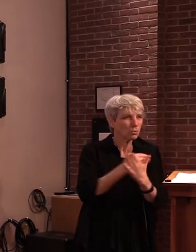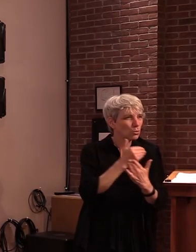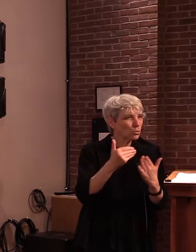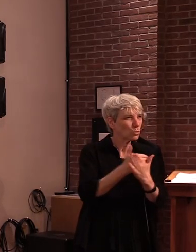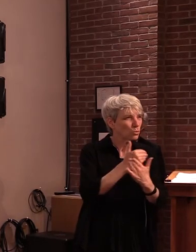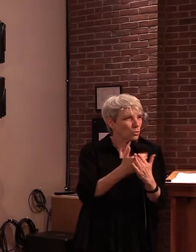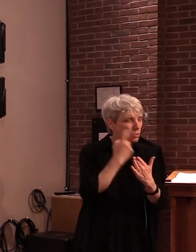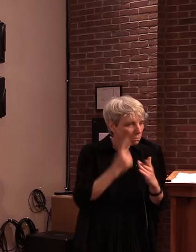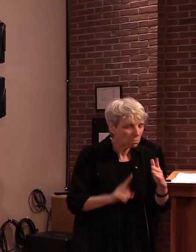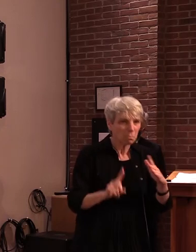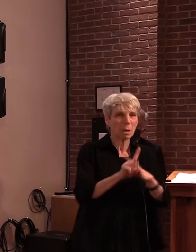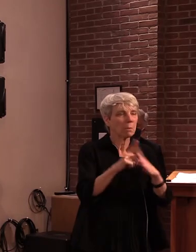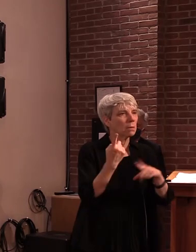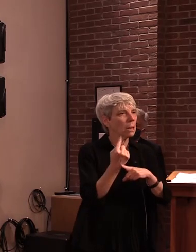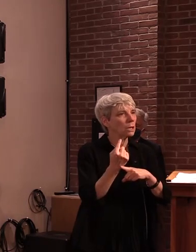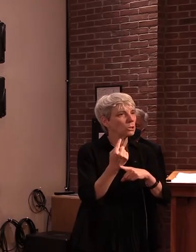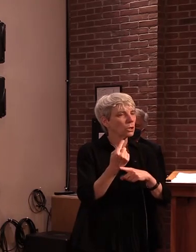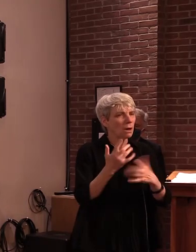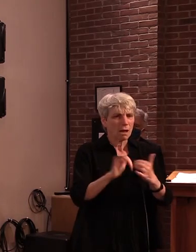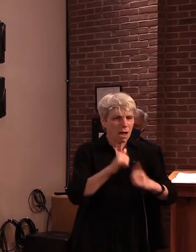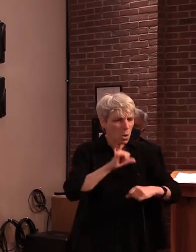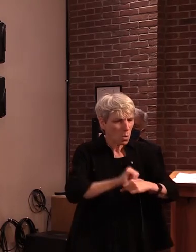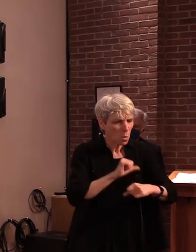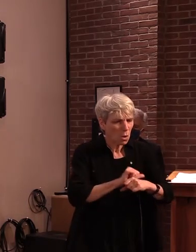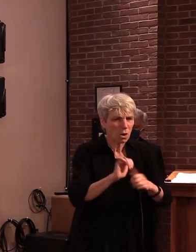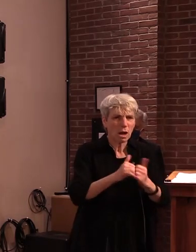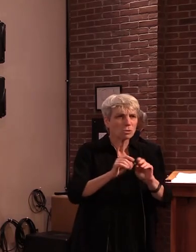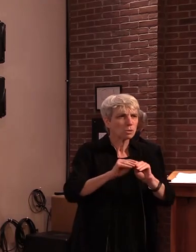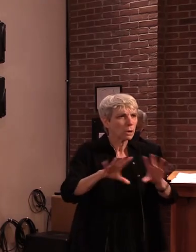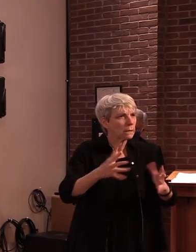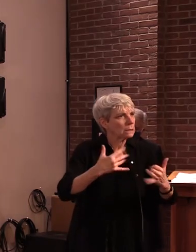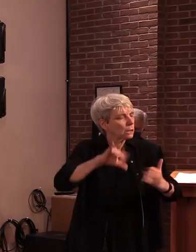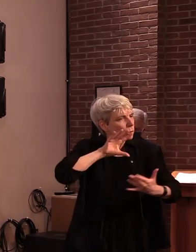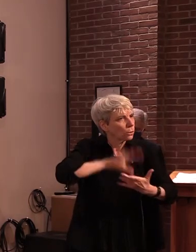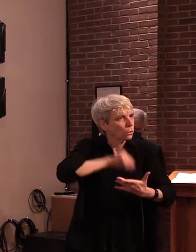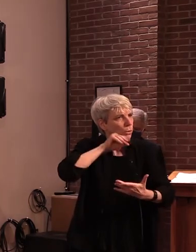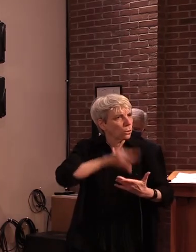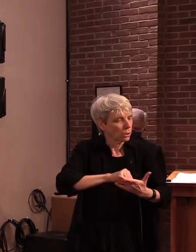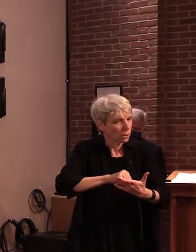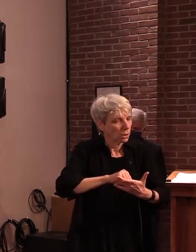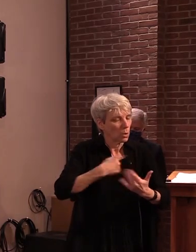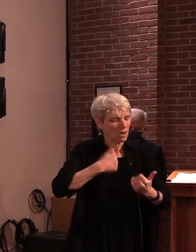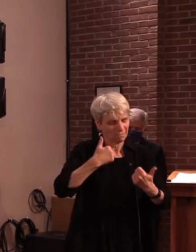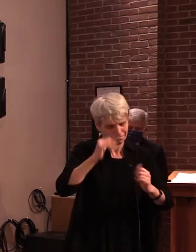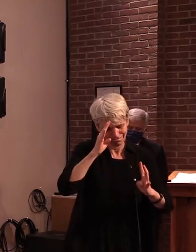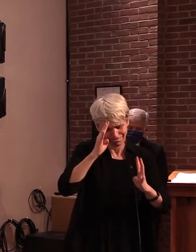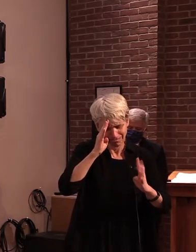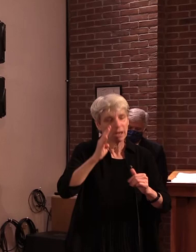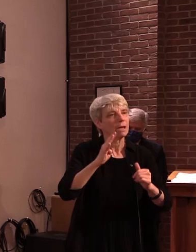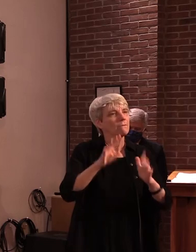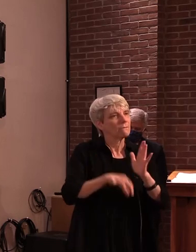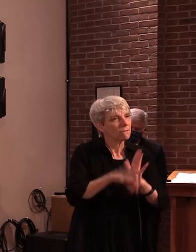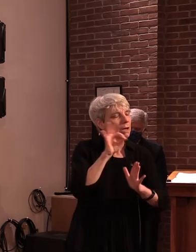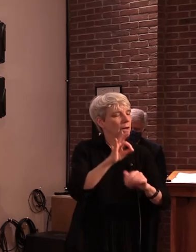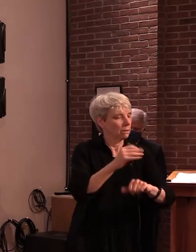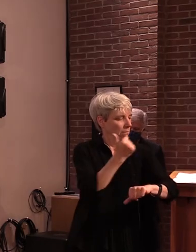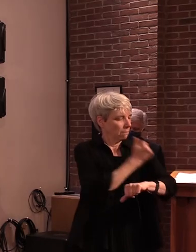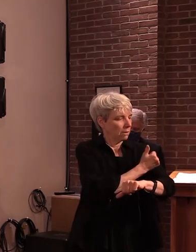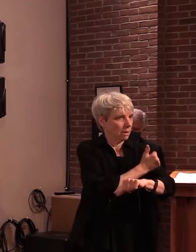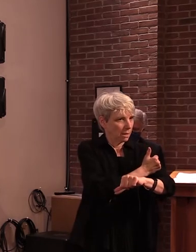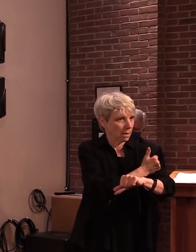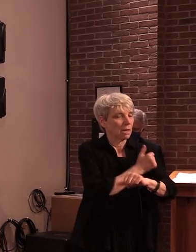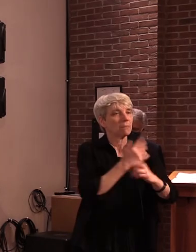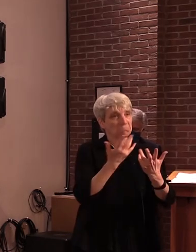know everything. Work on a vaccine is proceeding, and many are hopeful about the progress that has been